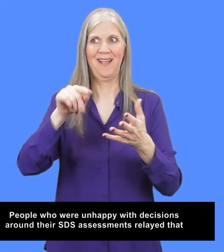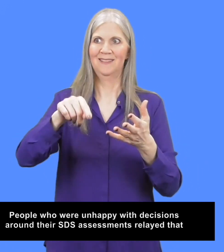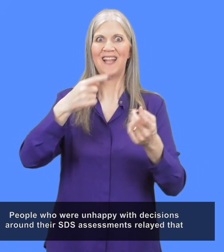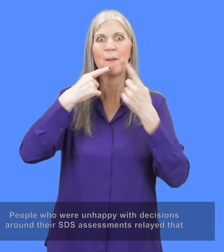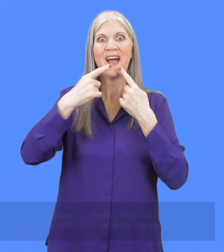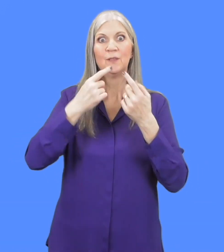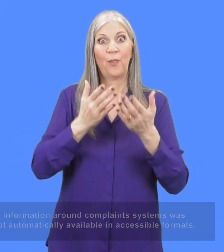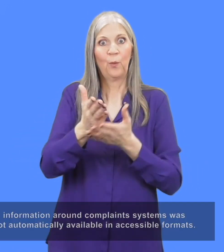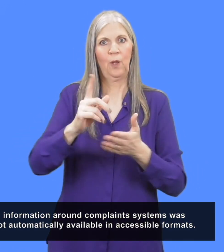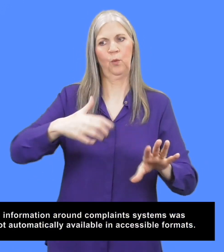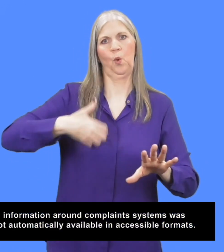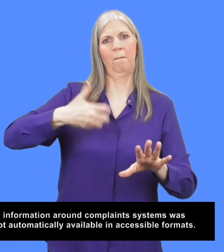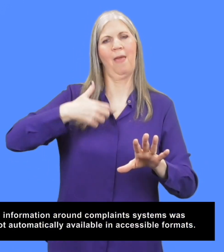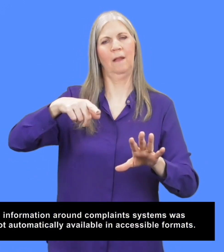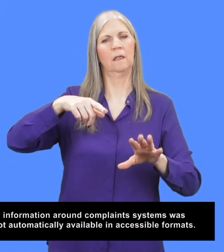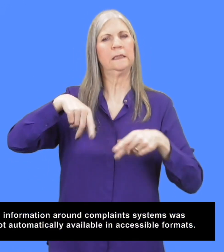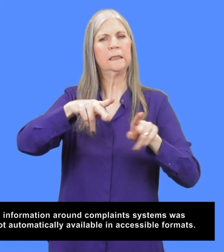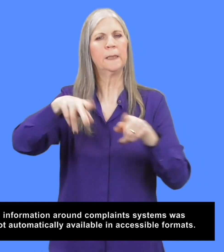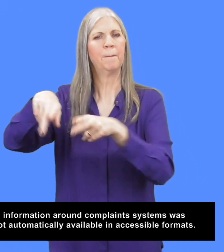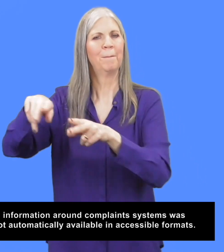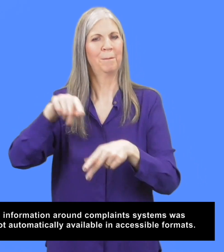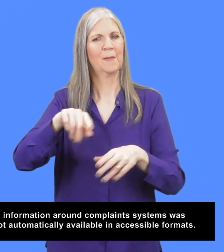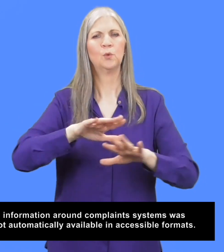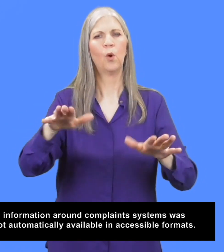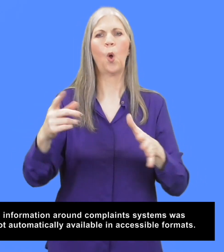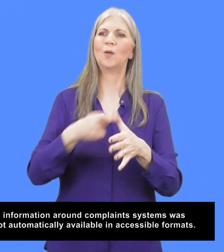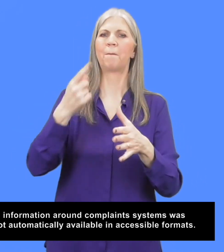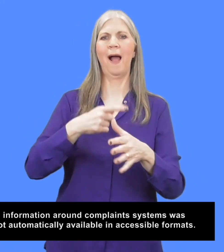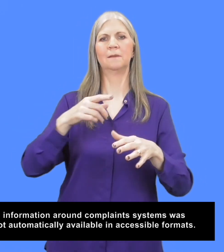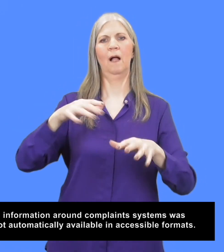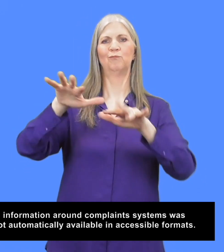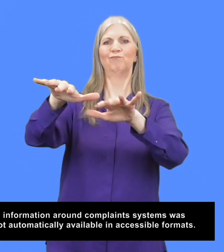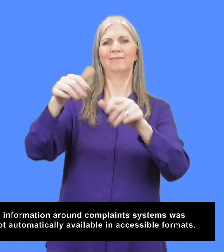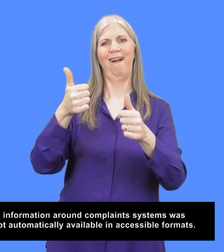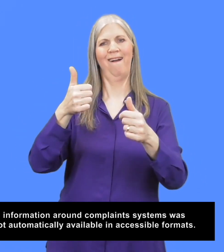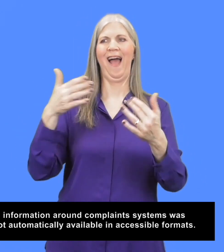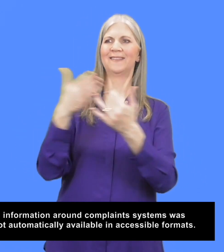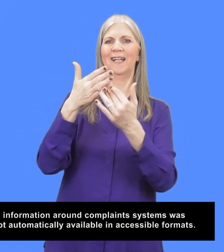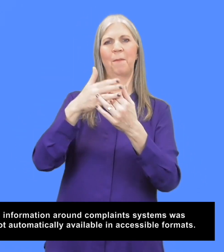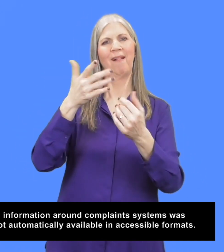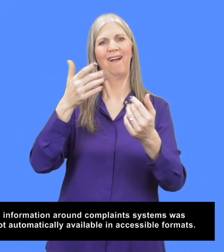that information around complaint systems was not automatically available in accessible formats.